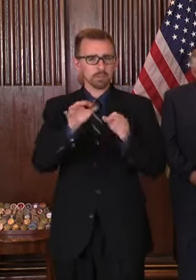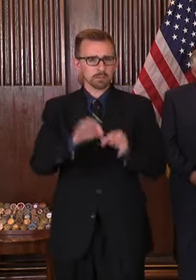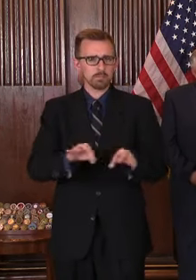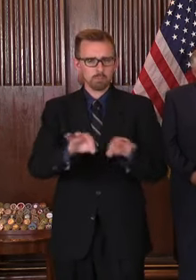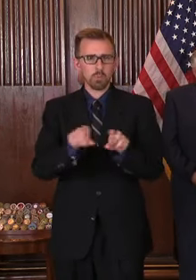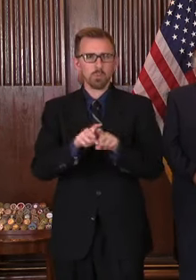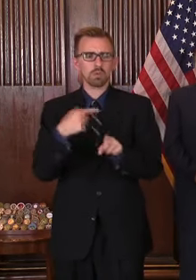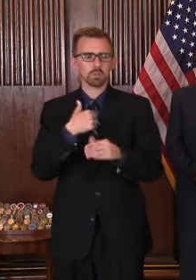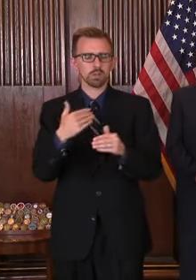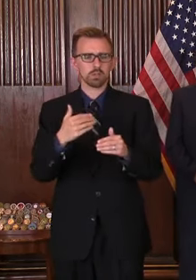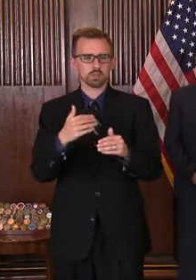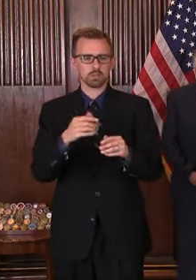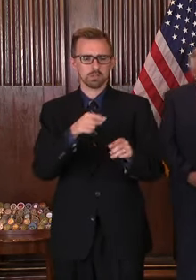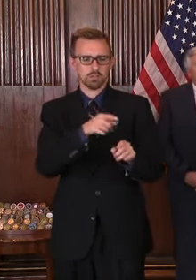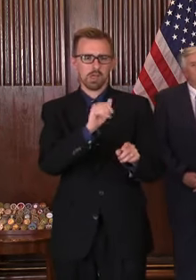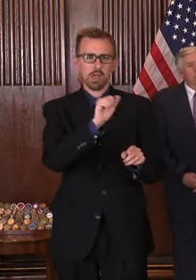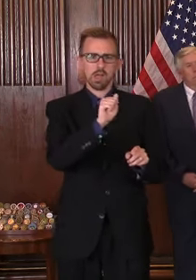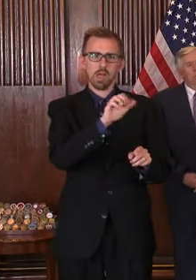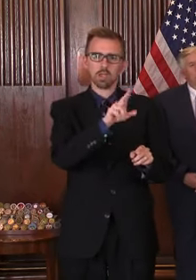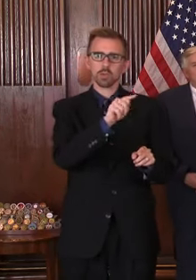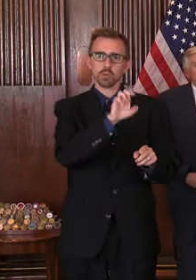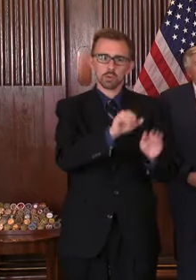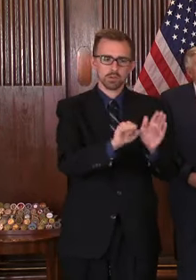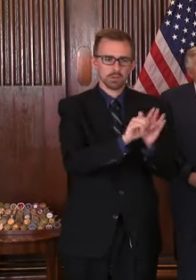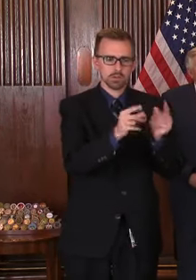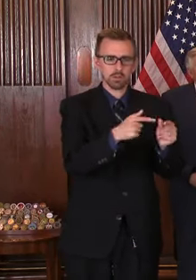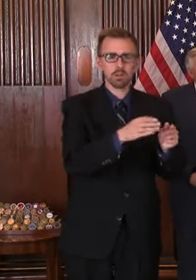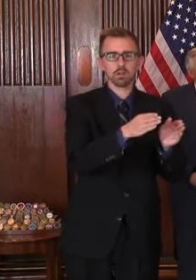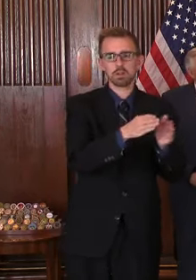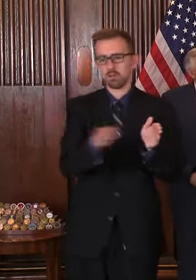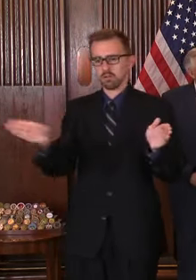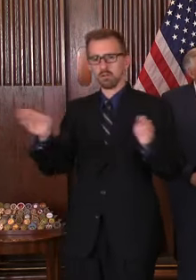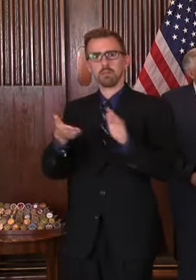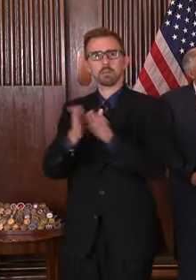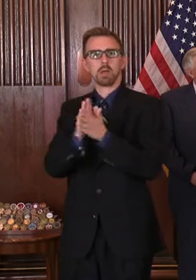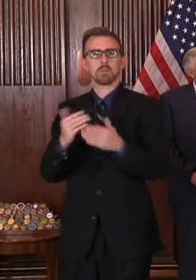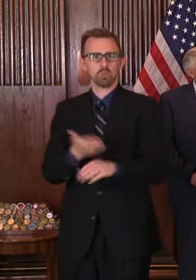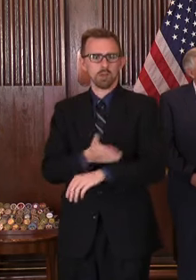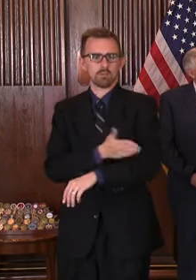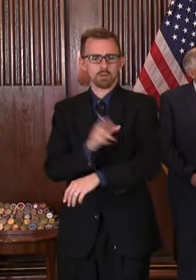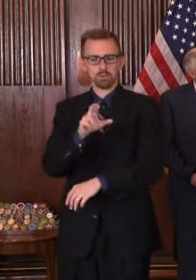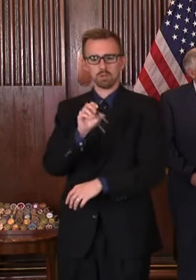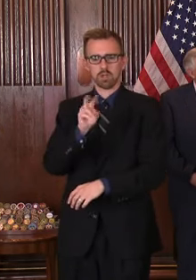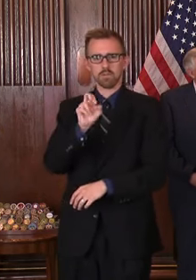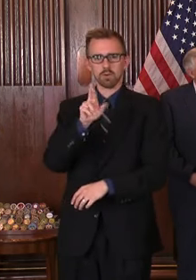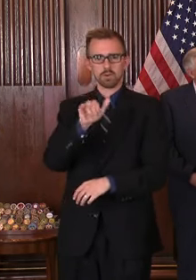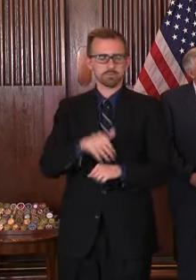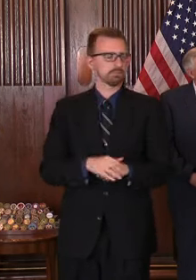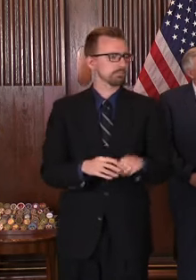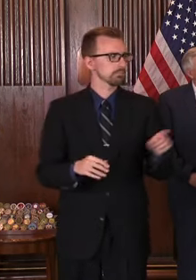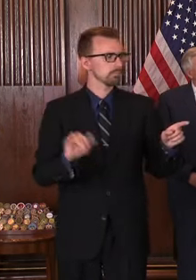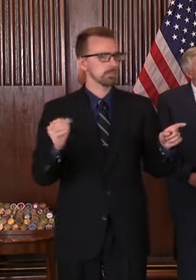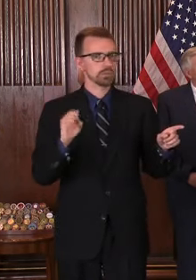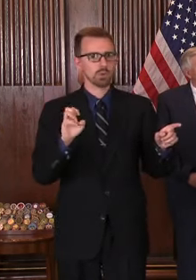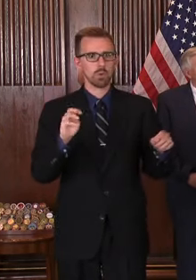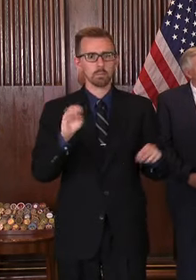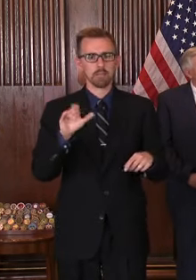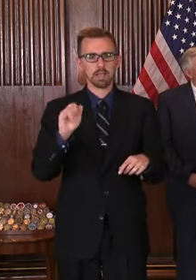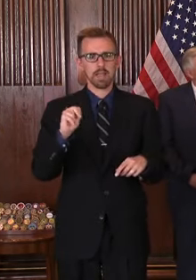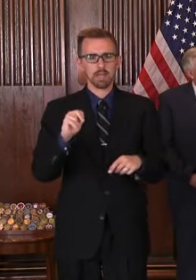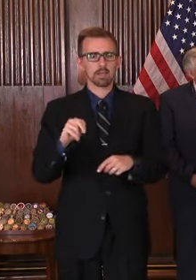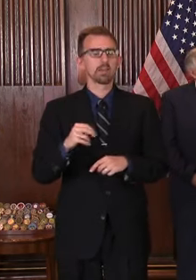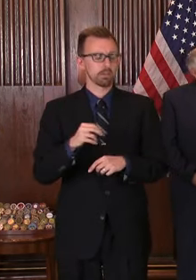we move away from the acute phase to a recovery phase. All right, and the final question for today is from Joe McLean, ABC 17.